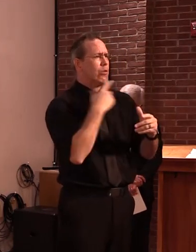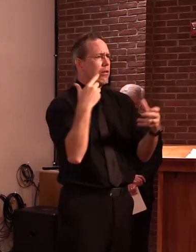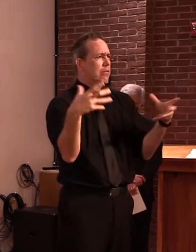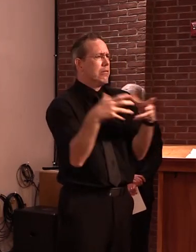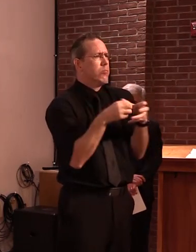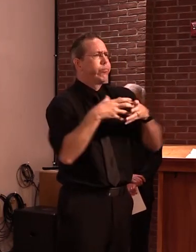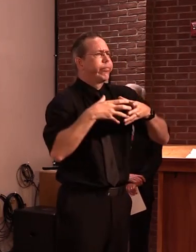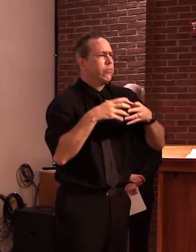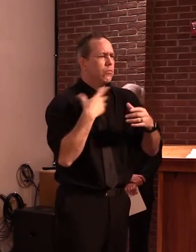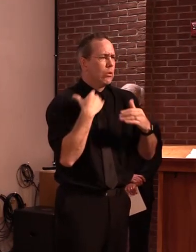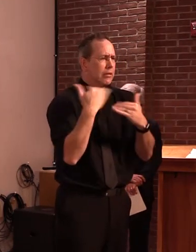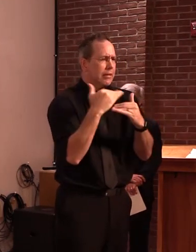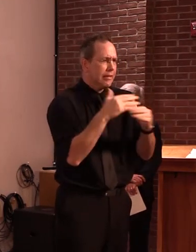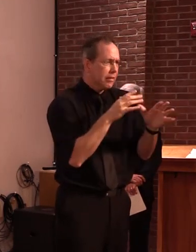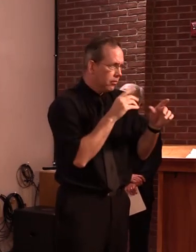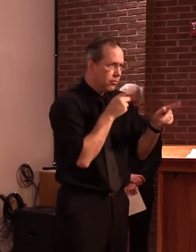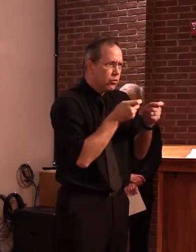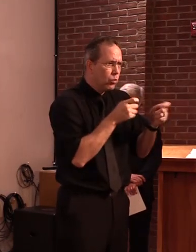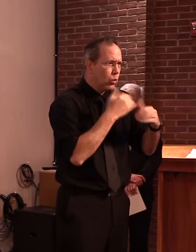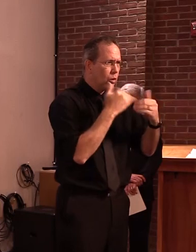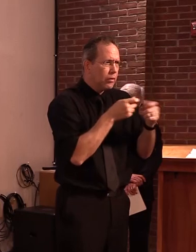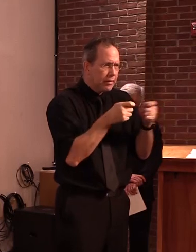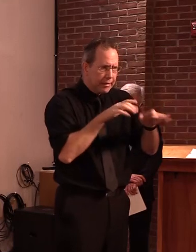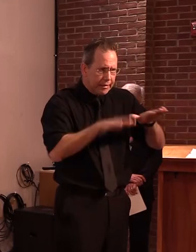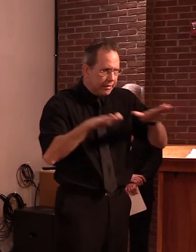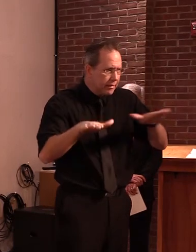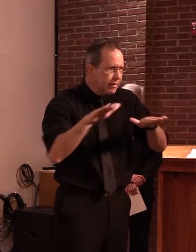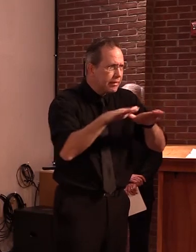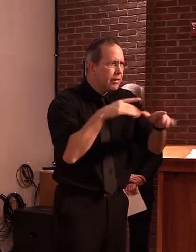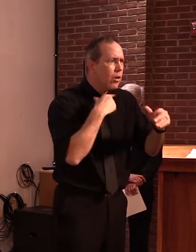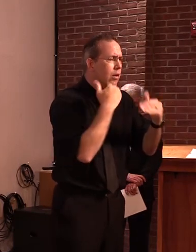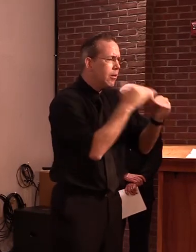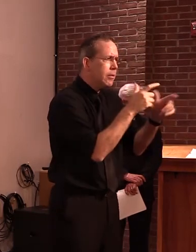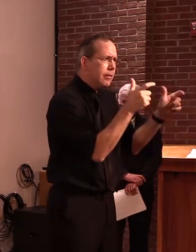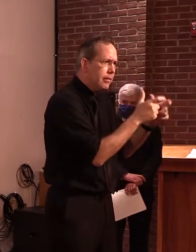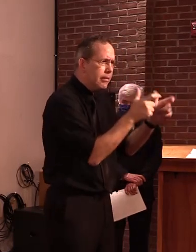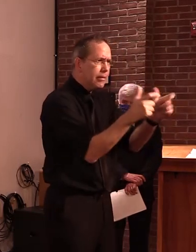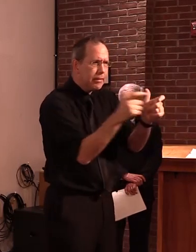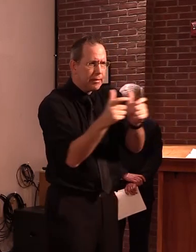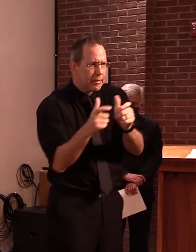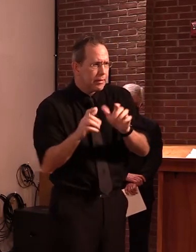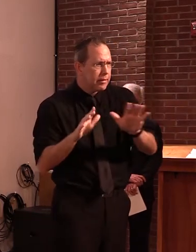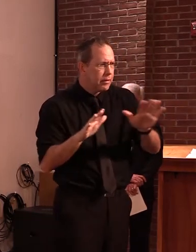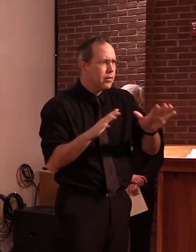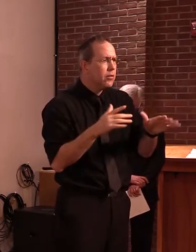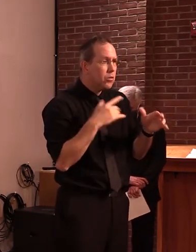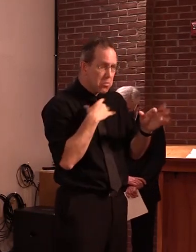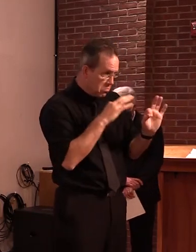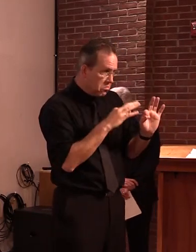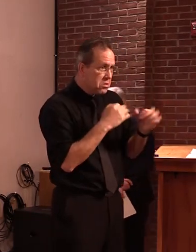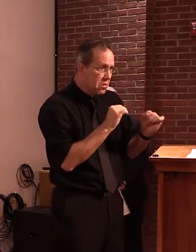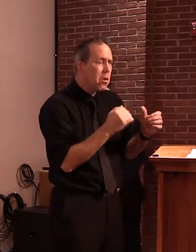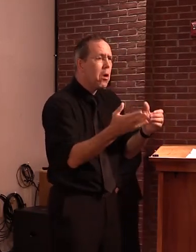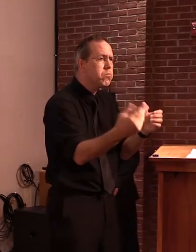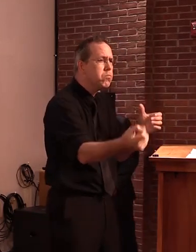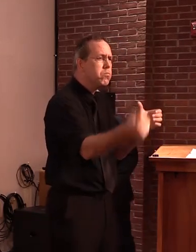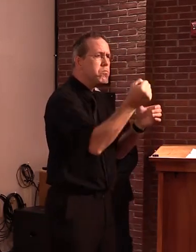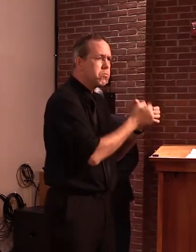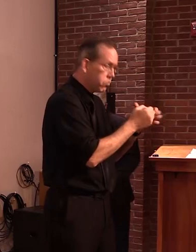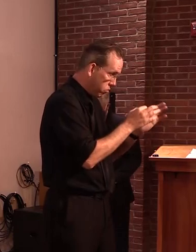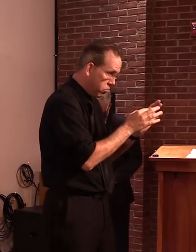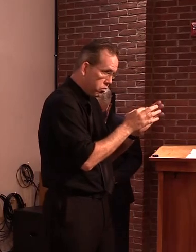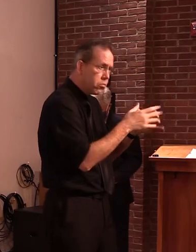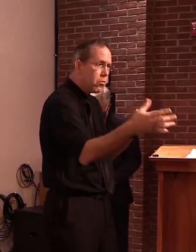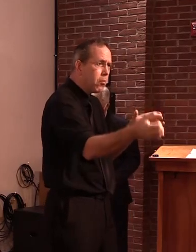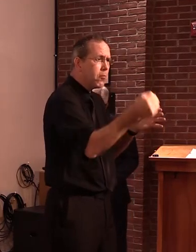as well. And that's what we'd like to continue to do, is bring people back when possible. But we can't bring them all back